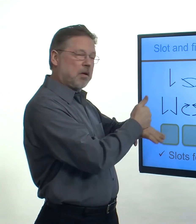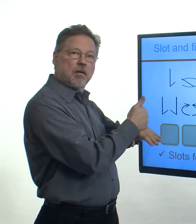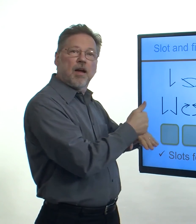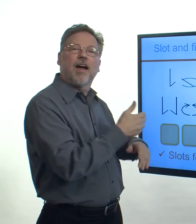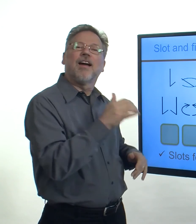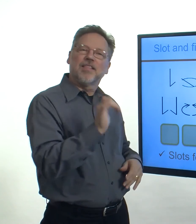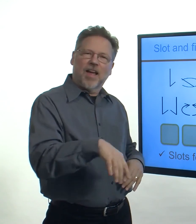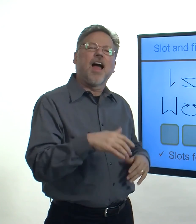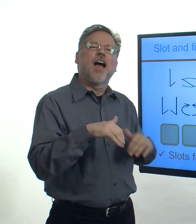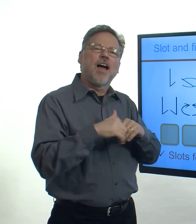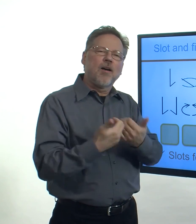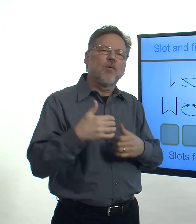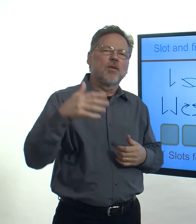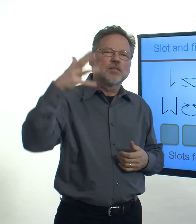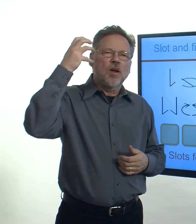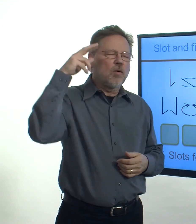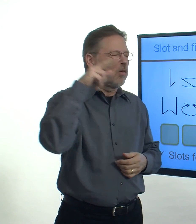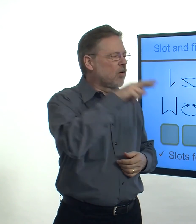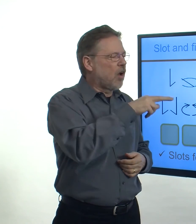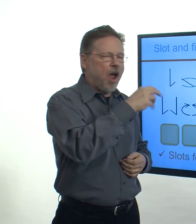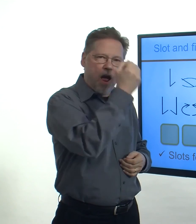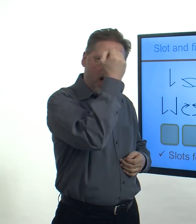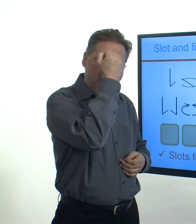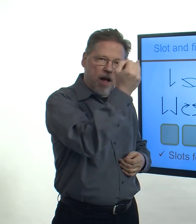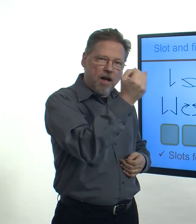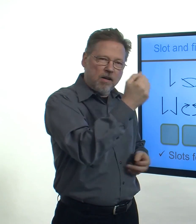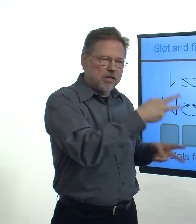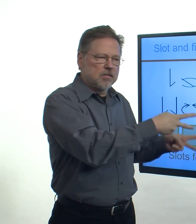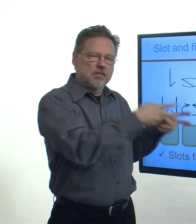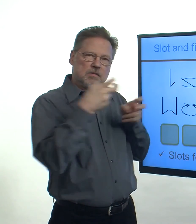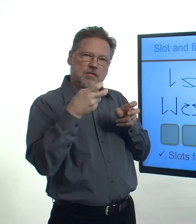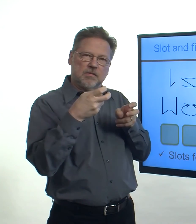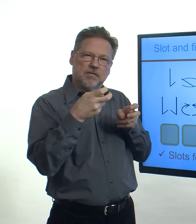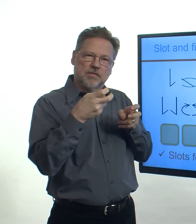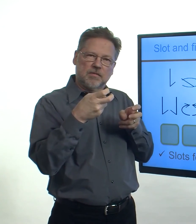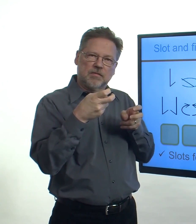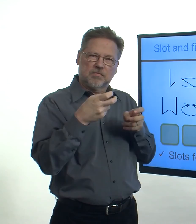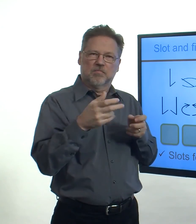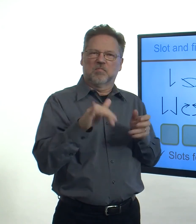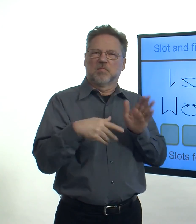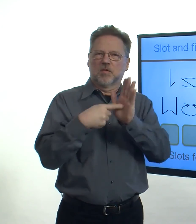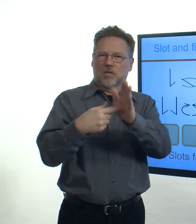This system was what gave Stokoe the idea for his system, which I'll show you next.